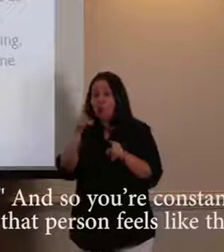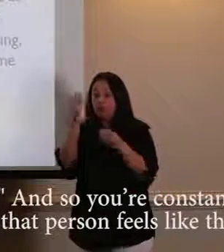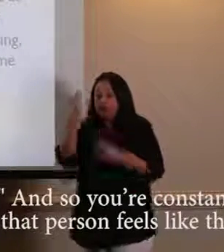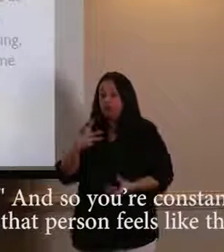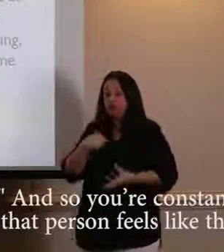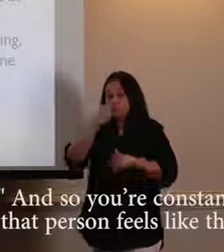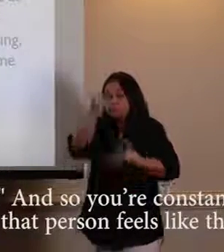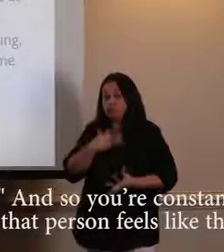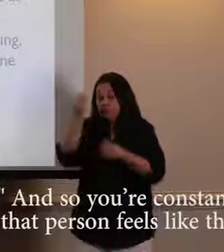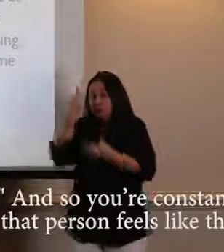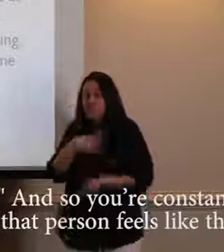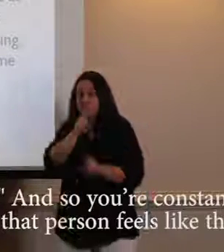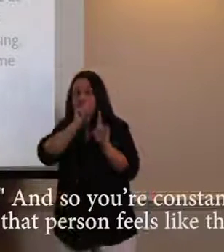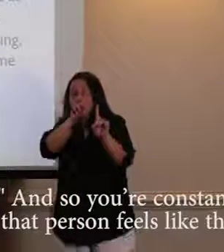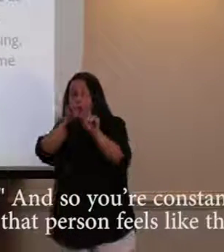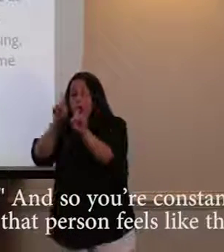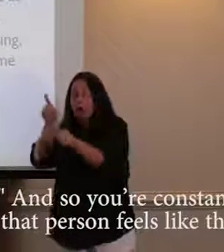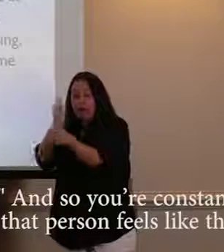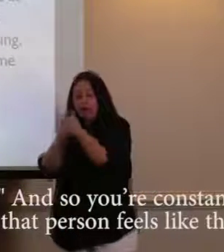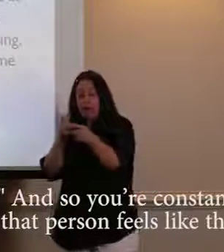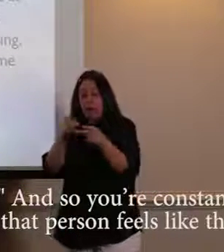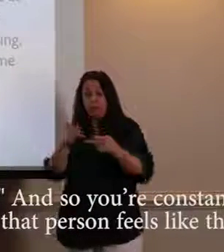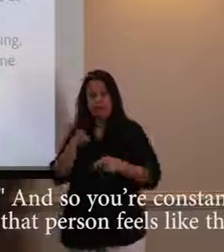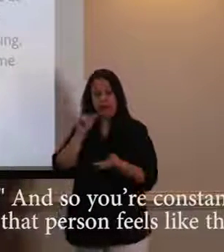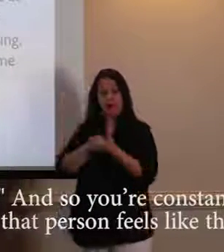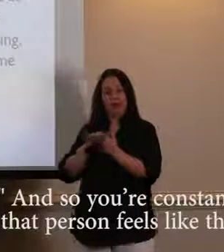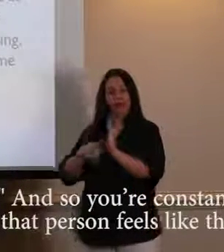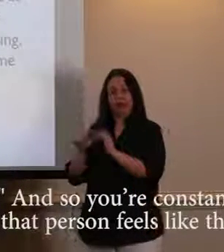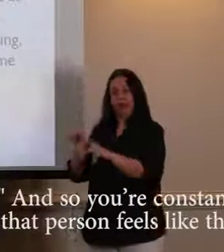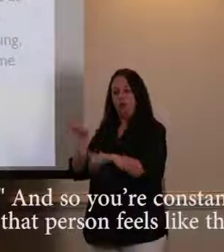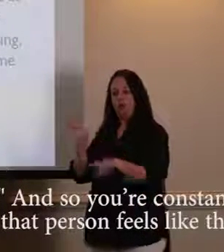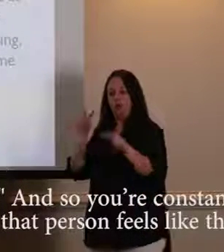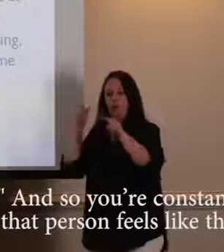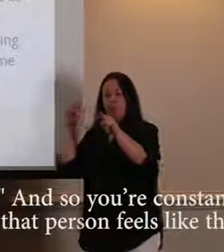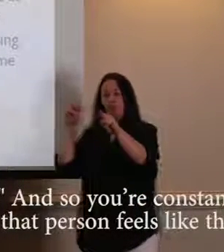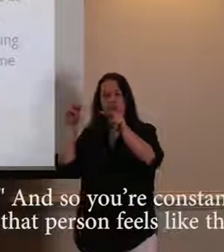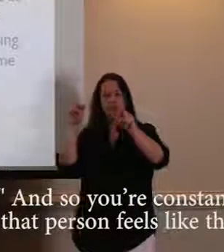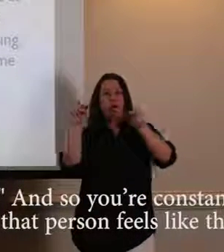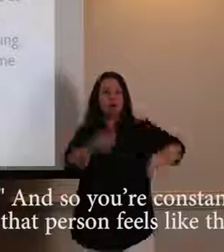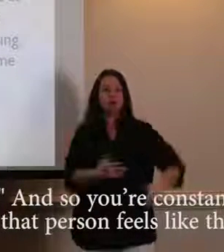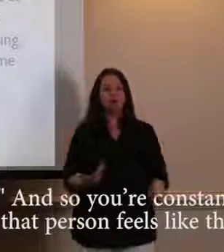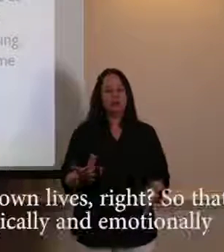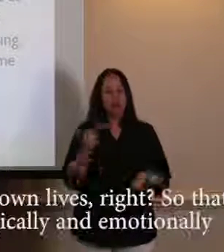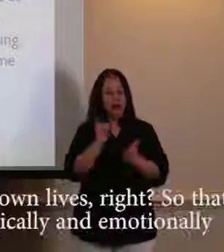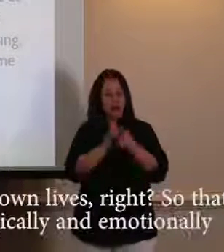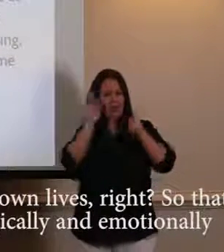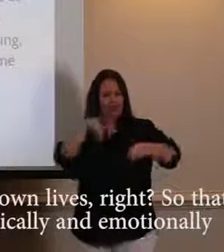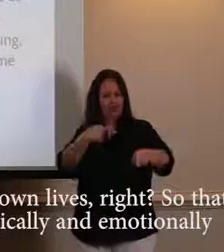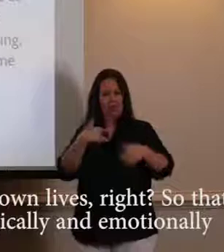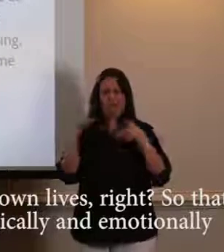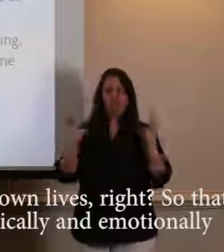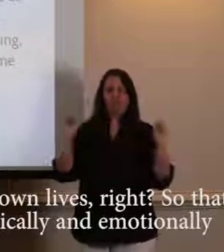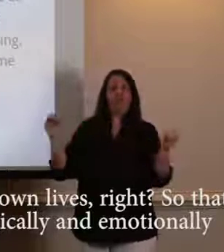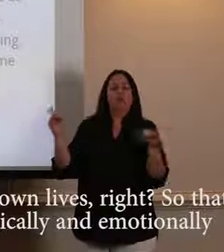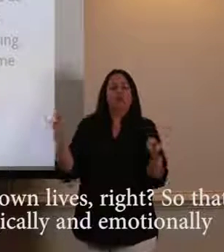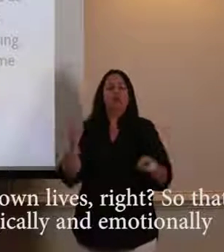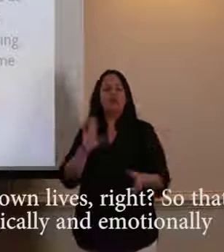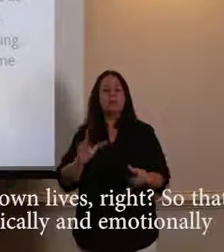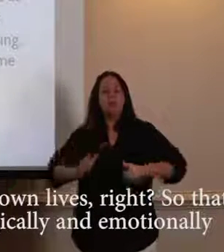call me, right? And so you're constantly monitoring that person. And that person feels like they don't have control over their own lives,